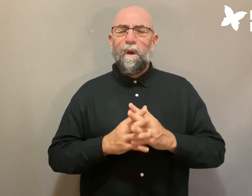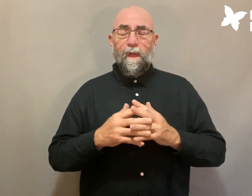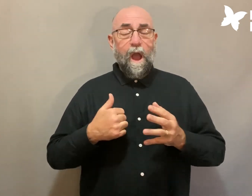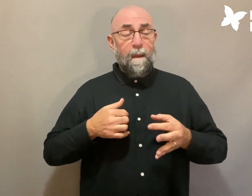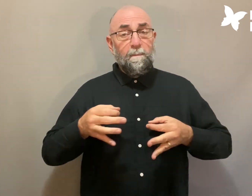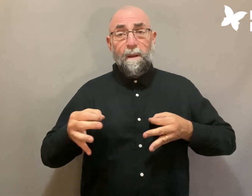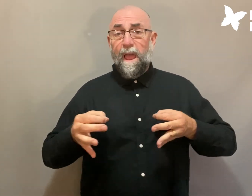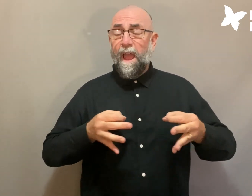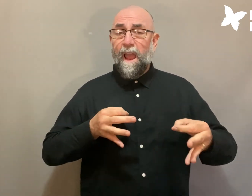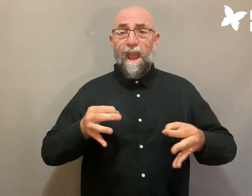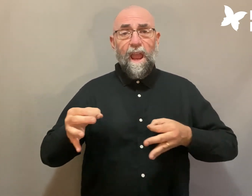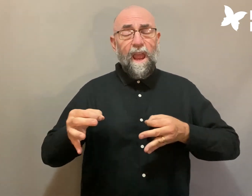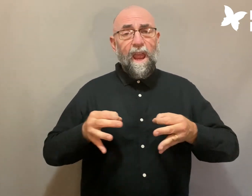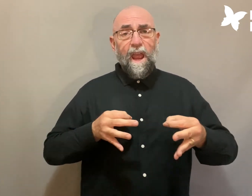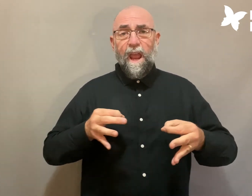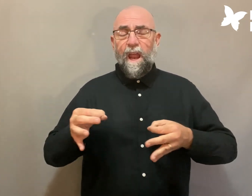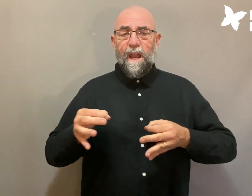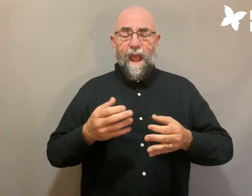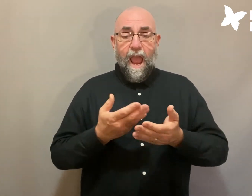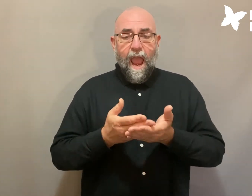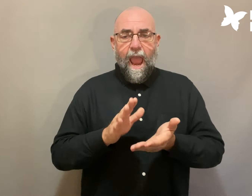out, how it was going to happen,